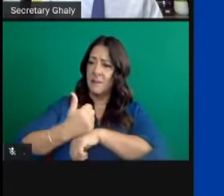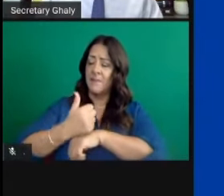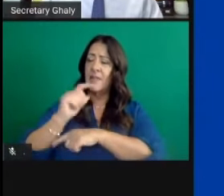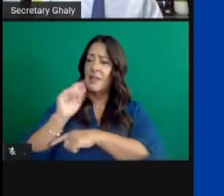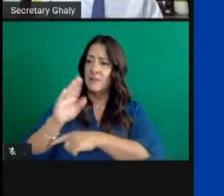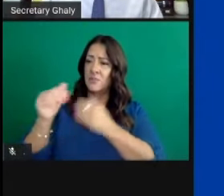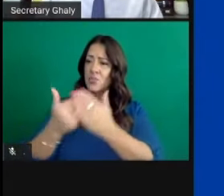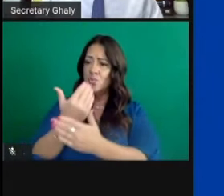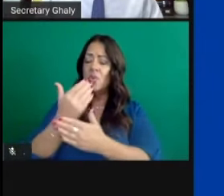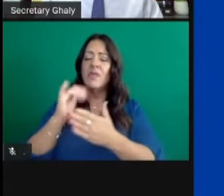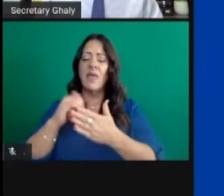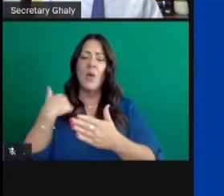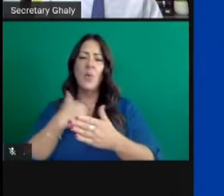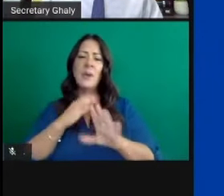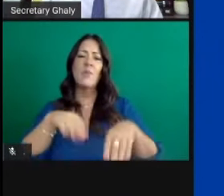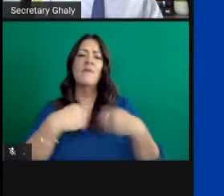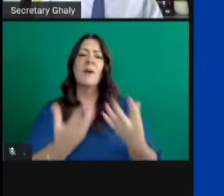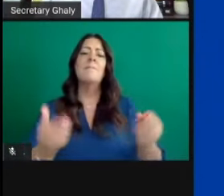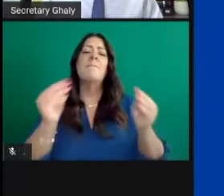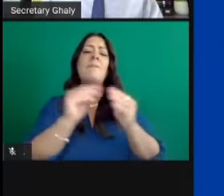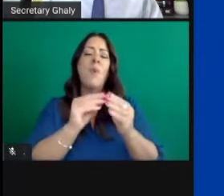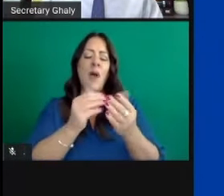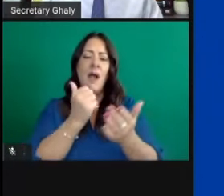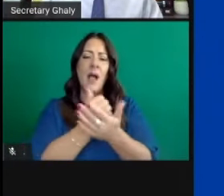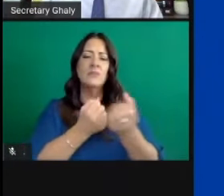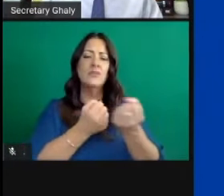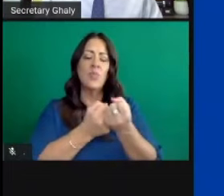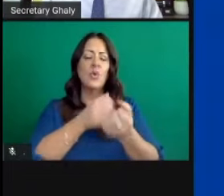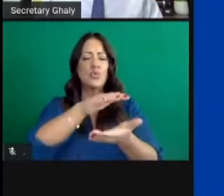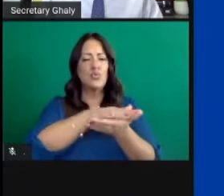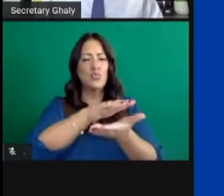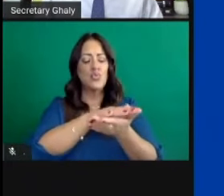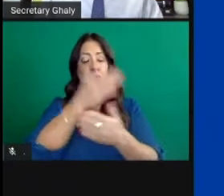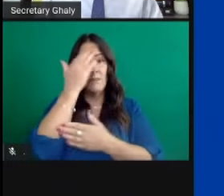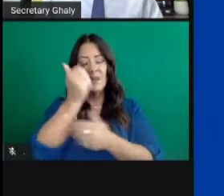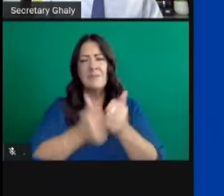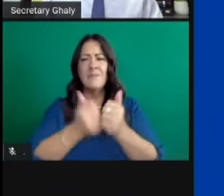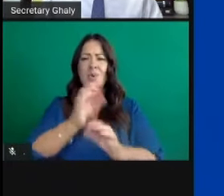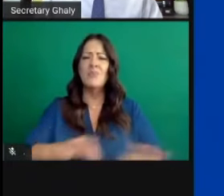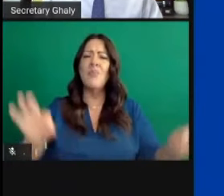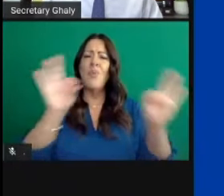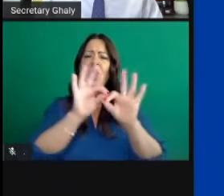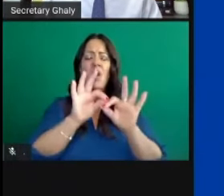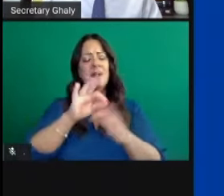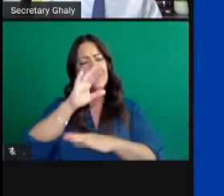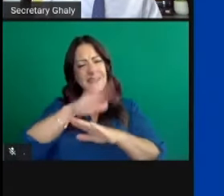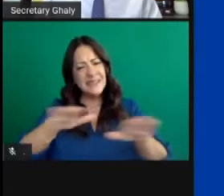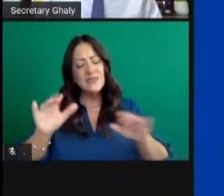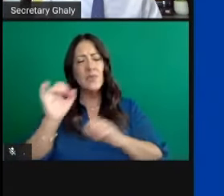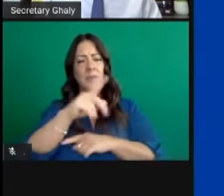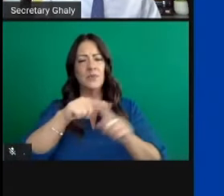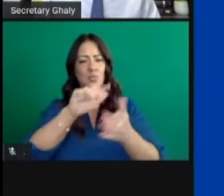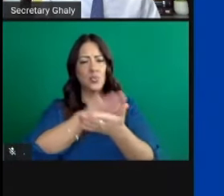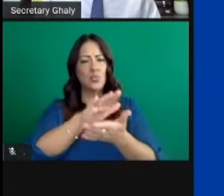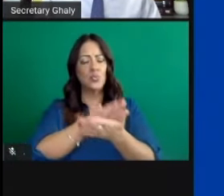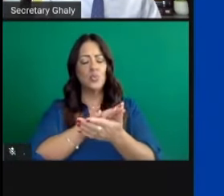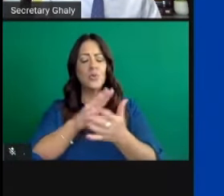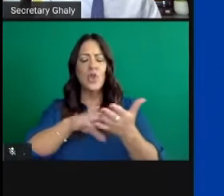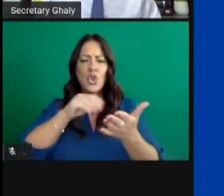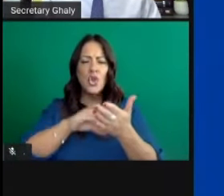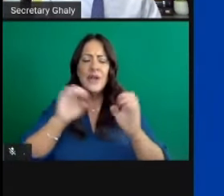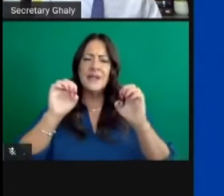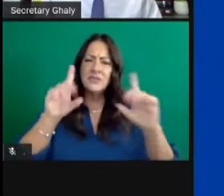in-person education, which is a top priority for the state. The additional lab capacity is going